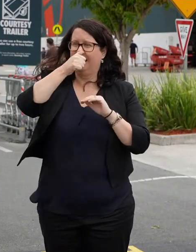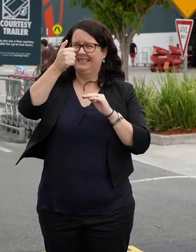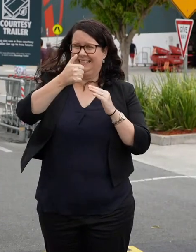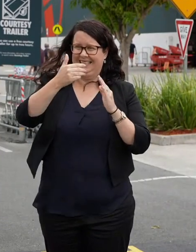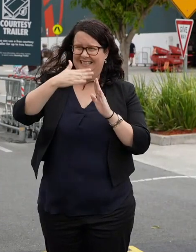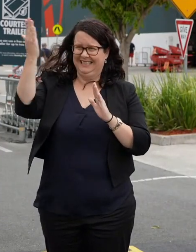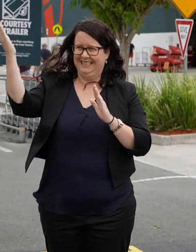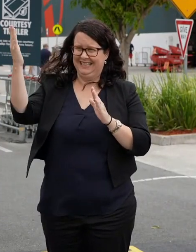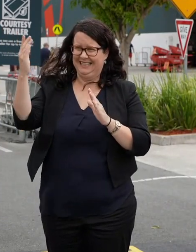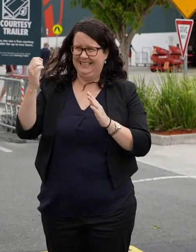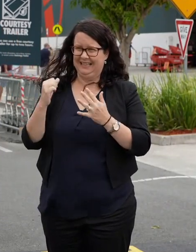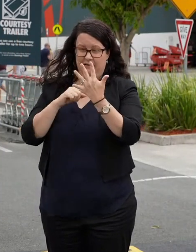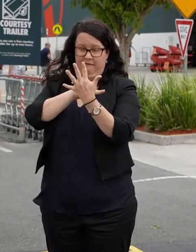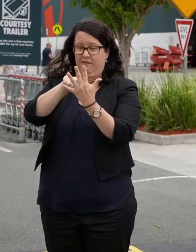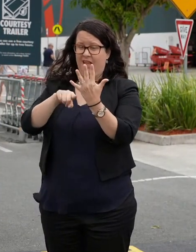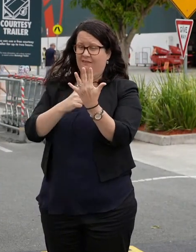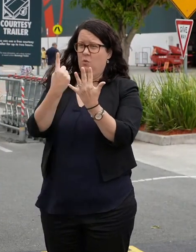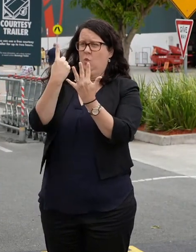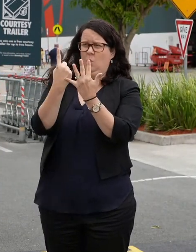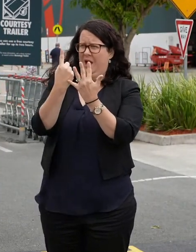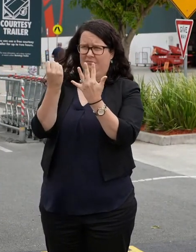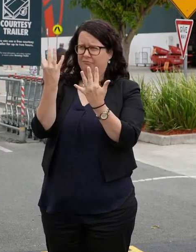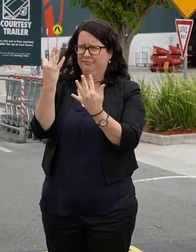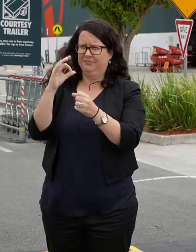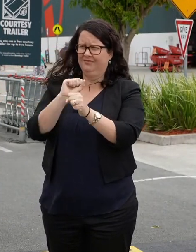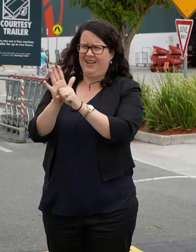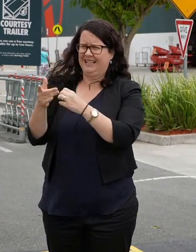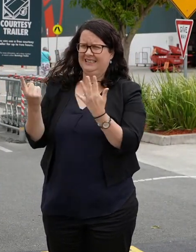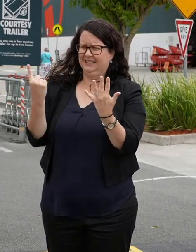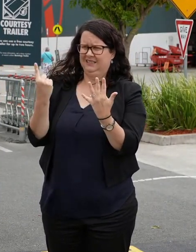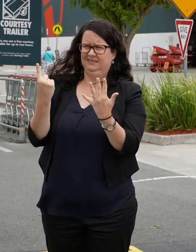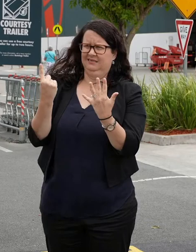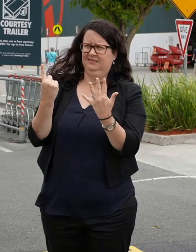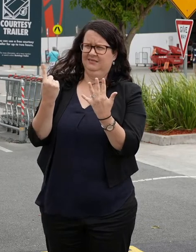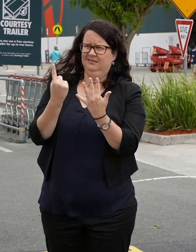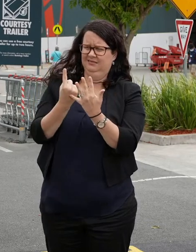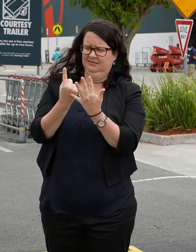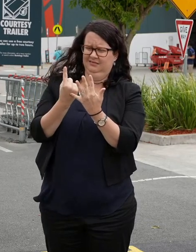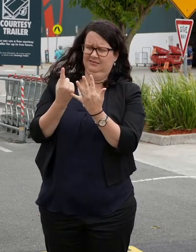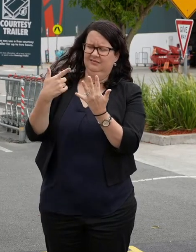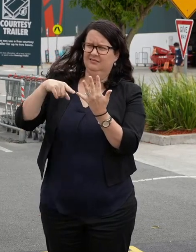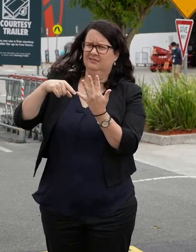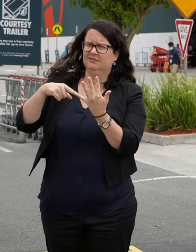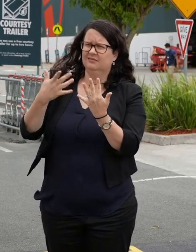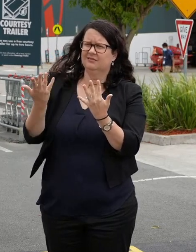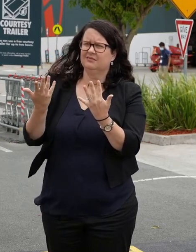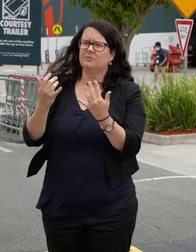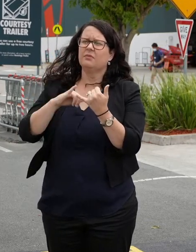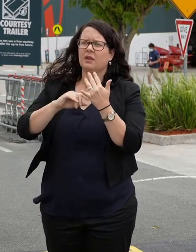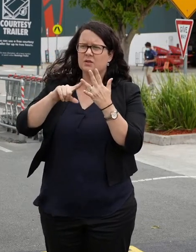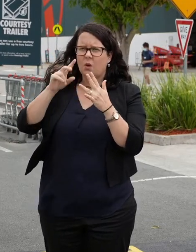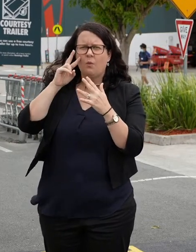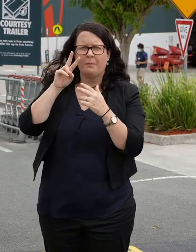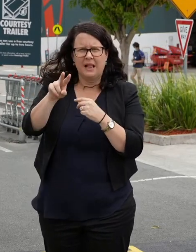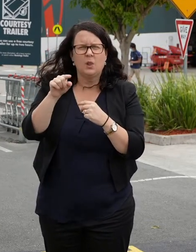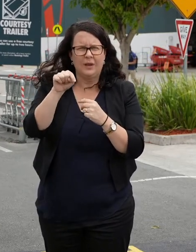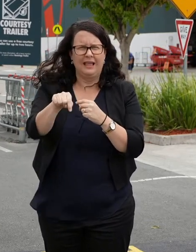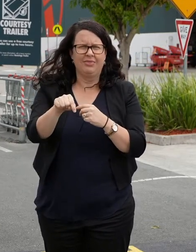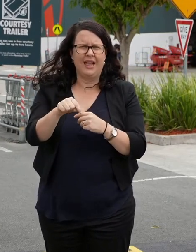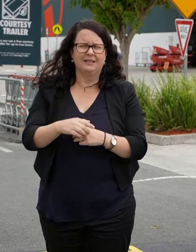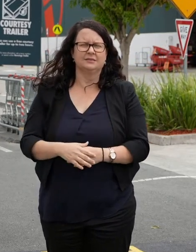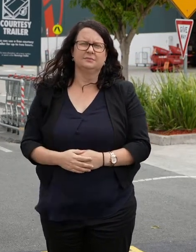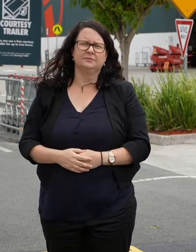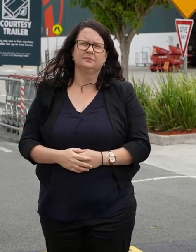So that is 1 in 5 of Queenslanders who are eligible, still not vaccinated. So we will look at it at that mark, but we